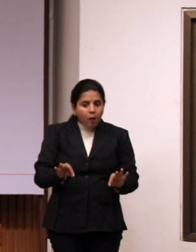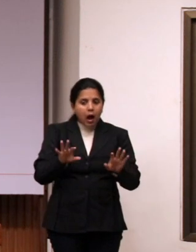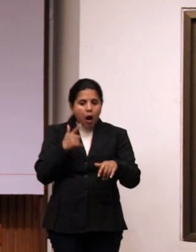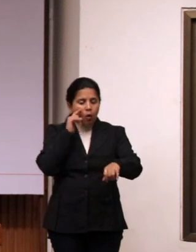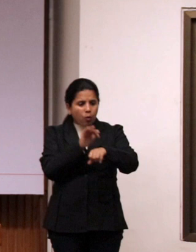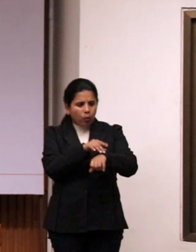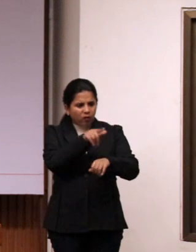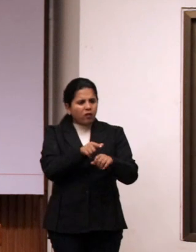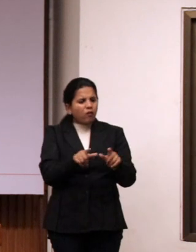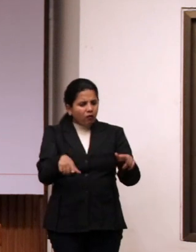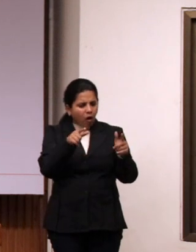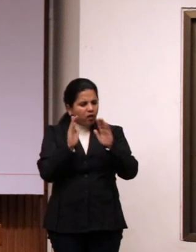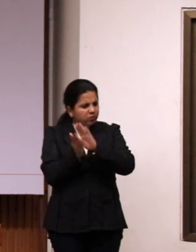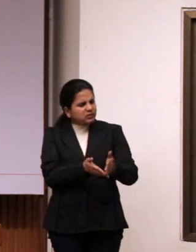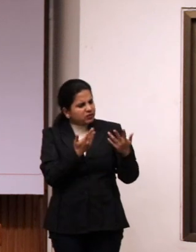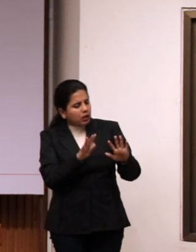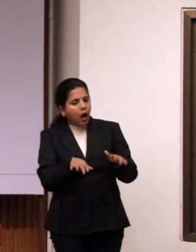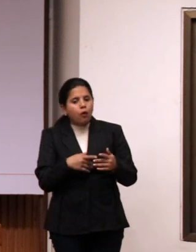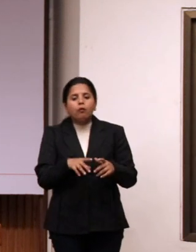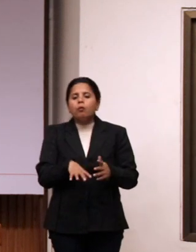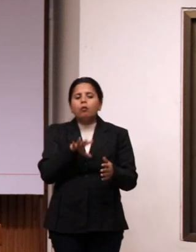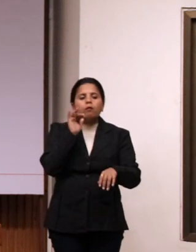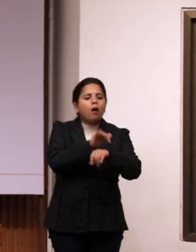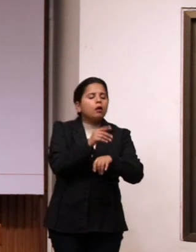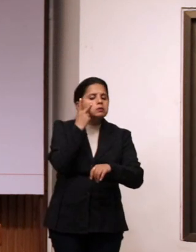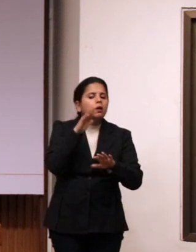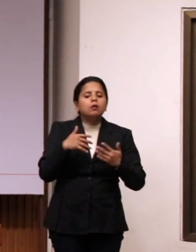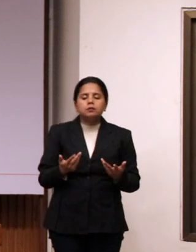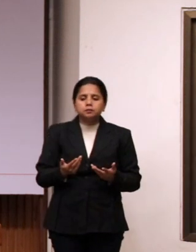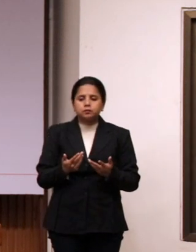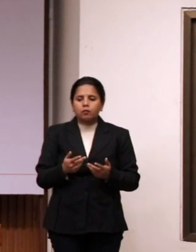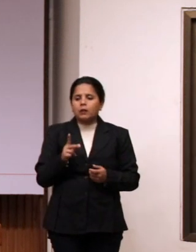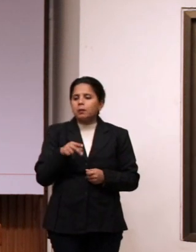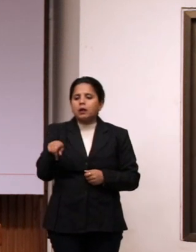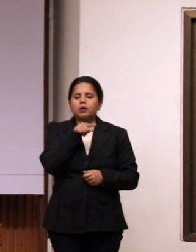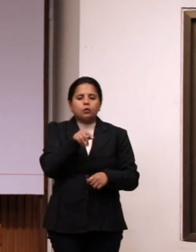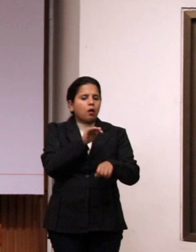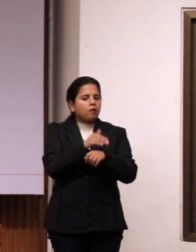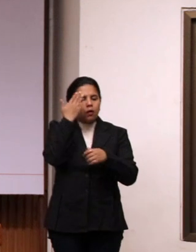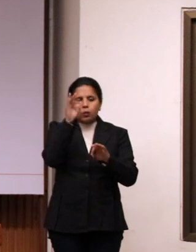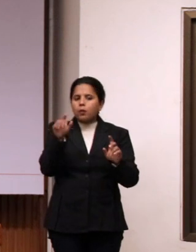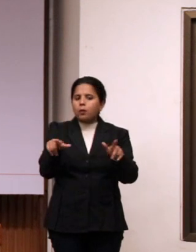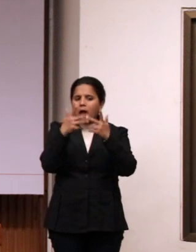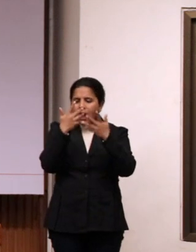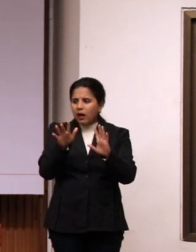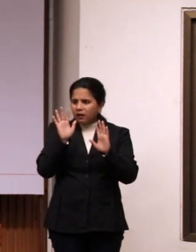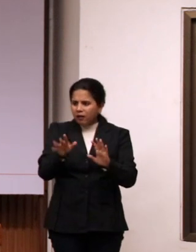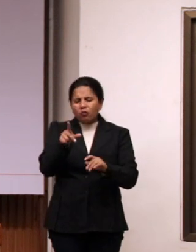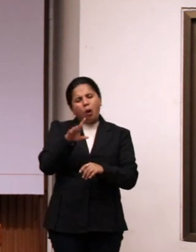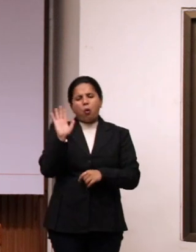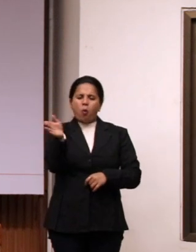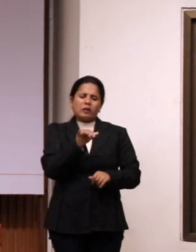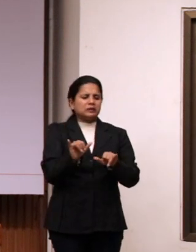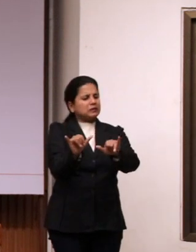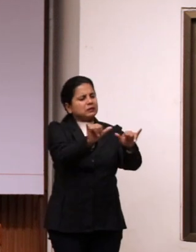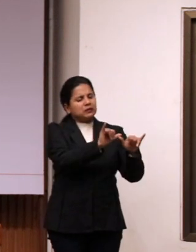identify degraded forest. So how you are identifying degraded forest? It means you are not identifying. Any forest is degraded forest. And every